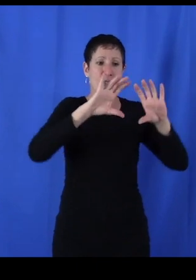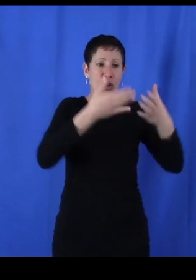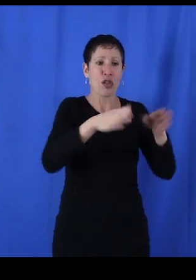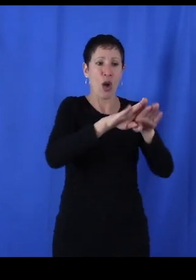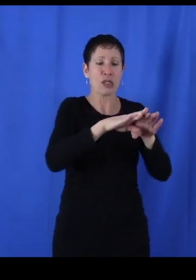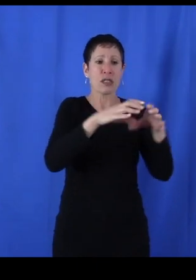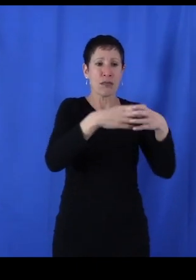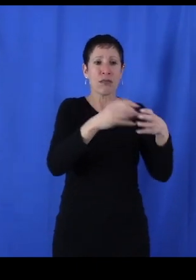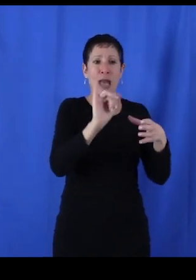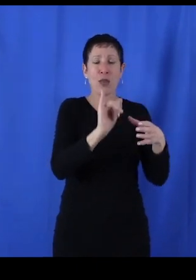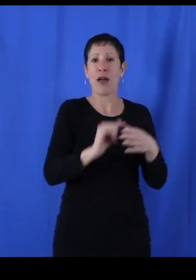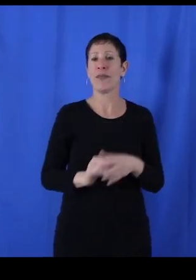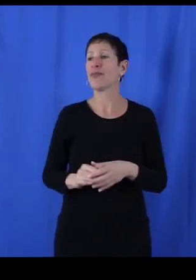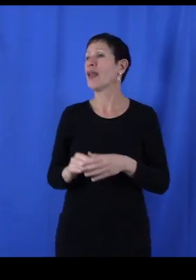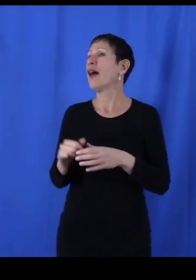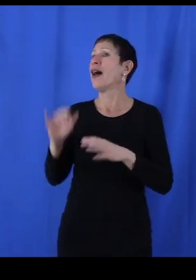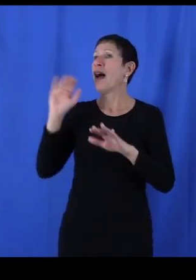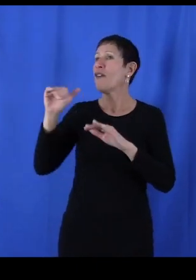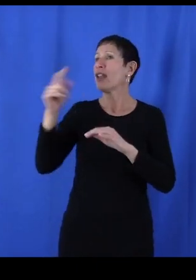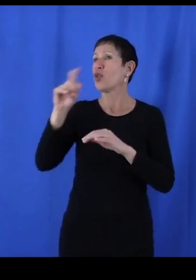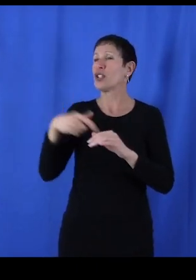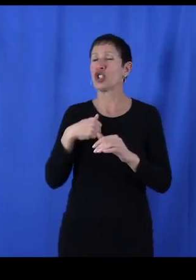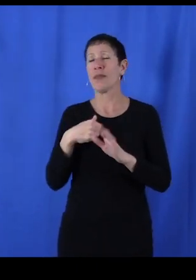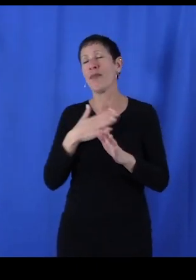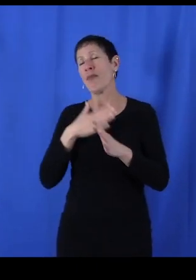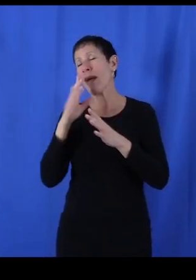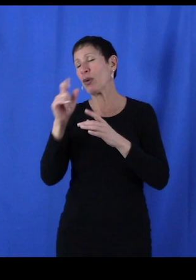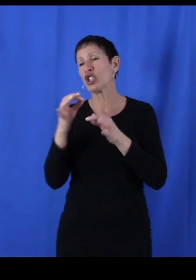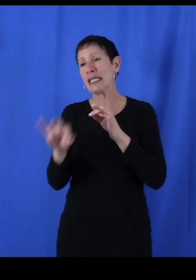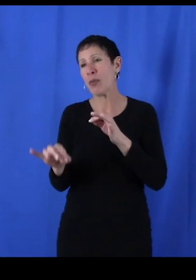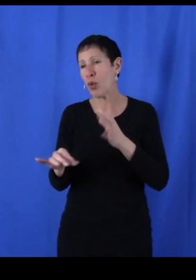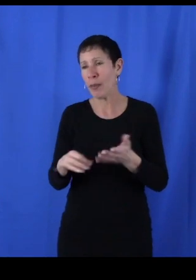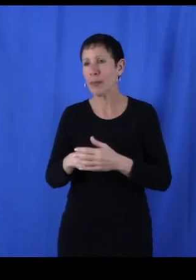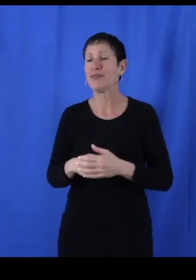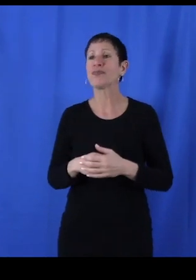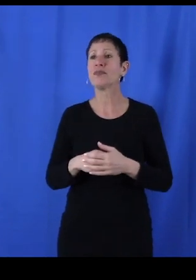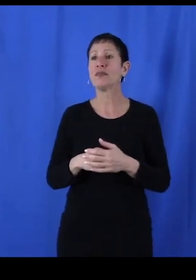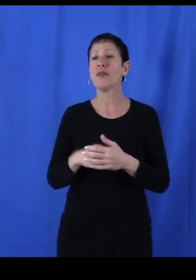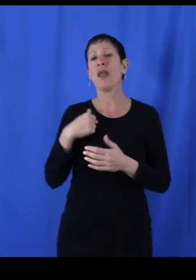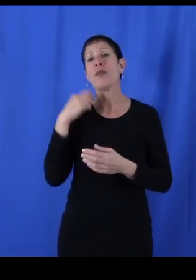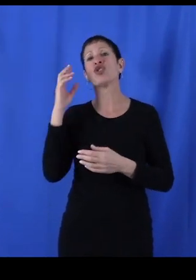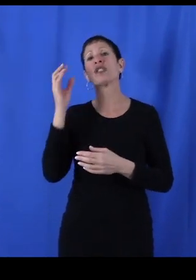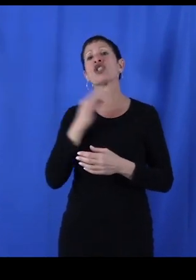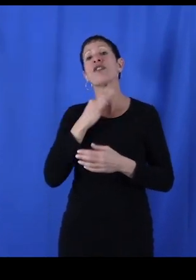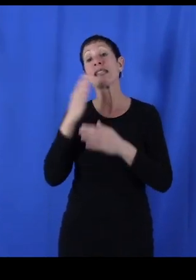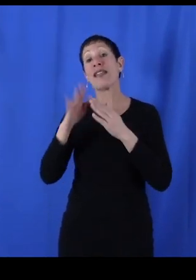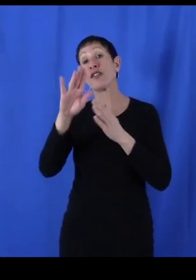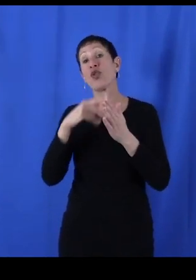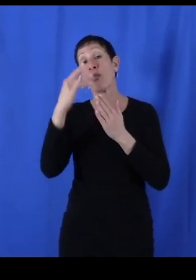Hey, thanks so much for your talk. I have maybe a simple question. I was just curious if, at the end of your project, if you had found